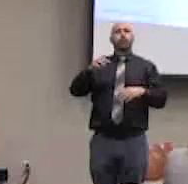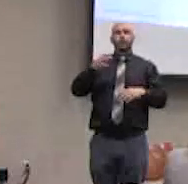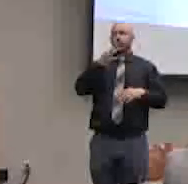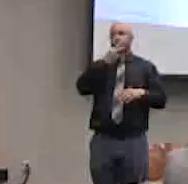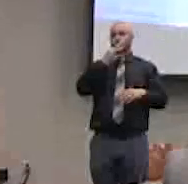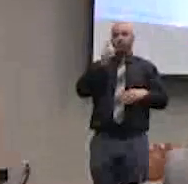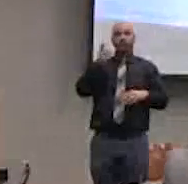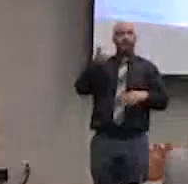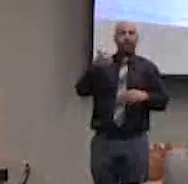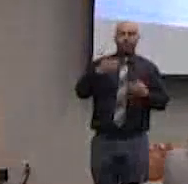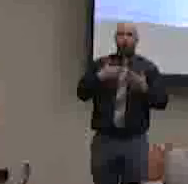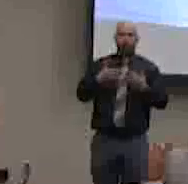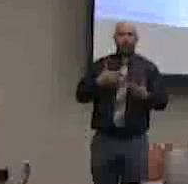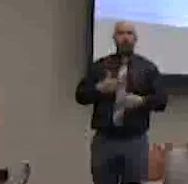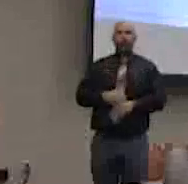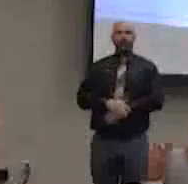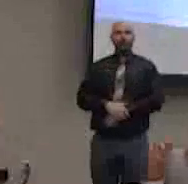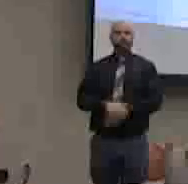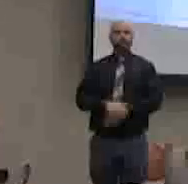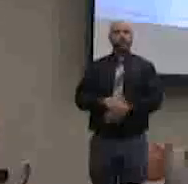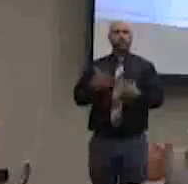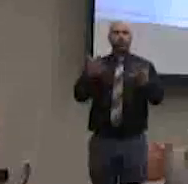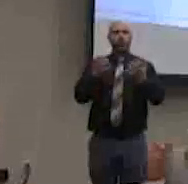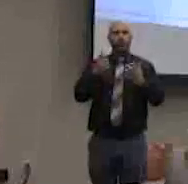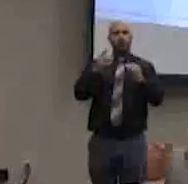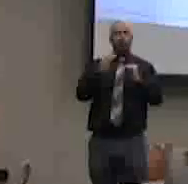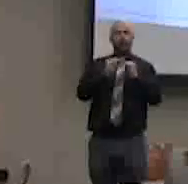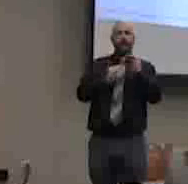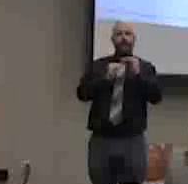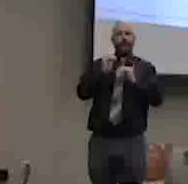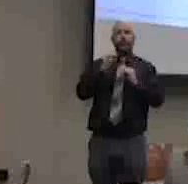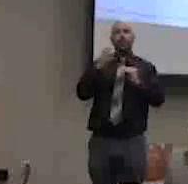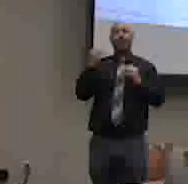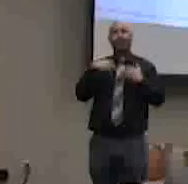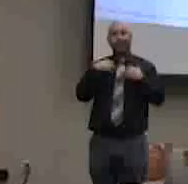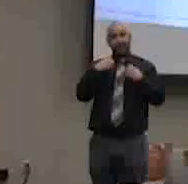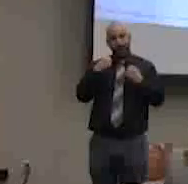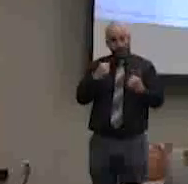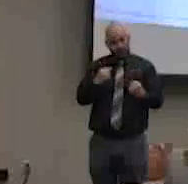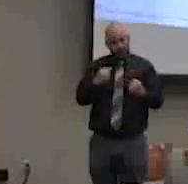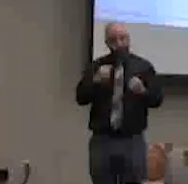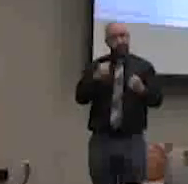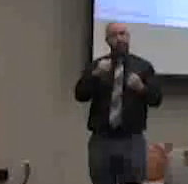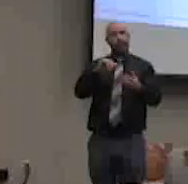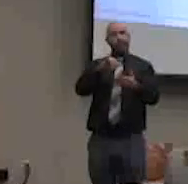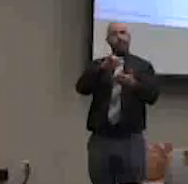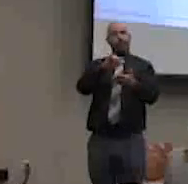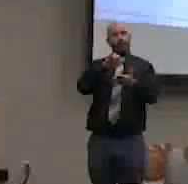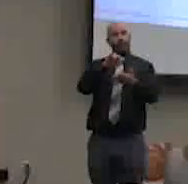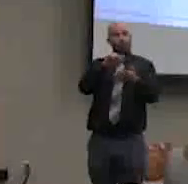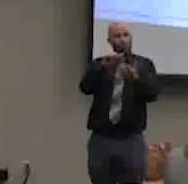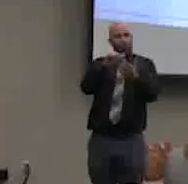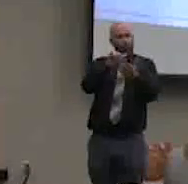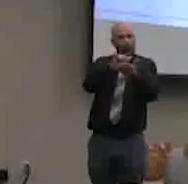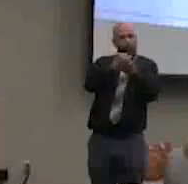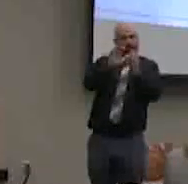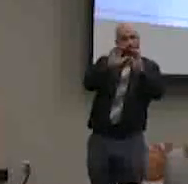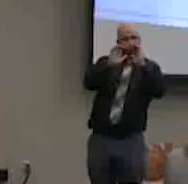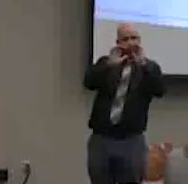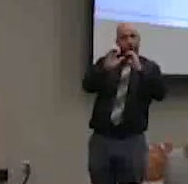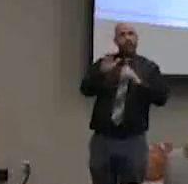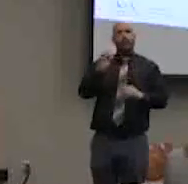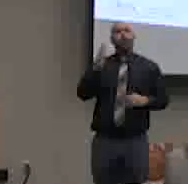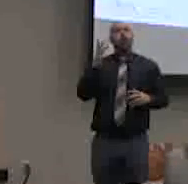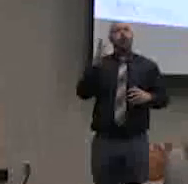And we want you to be comfortable and confident in that communication. We know that you are already out there talking about early